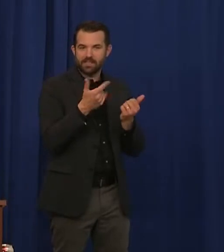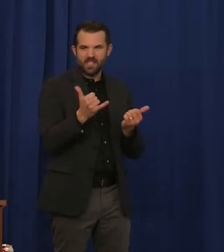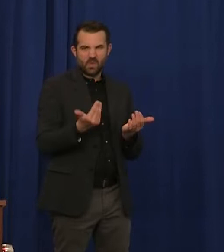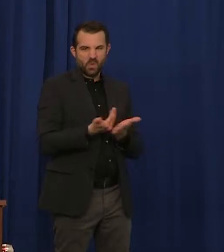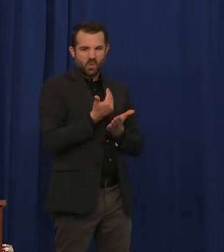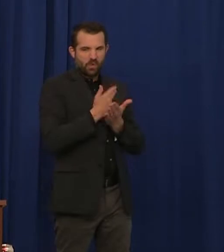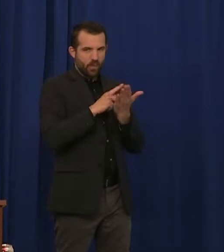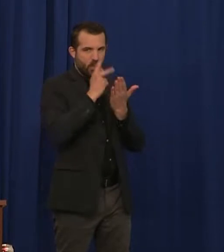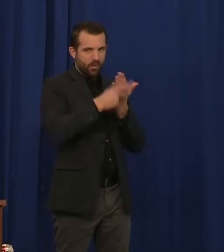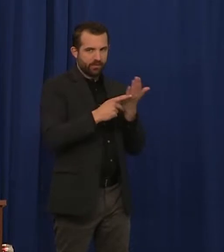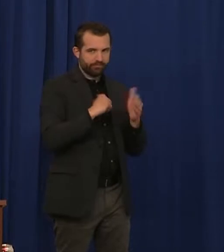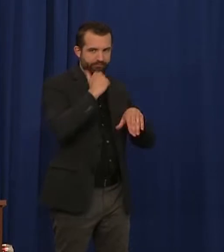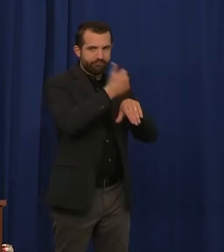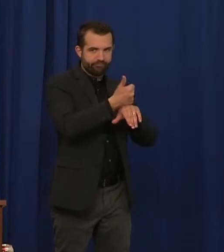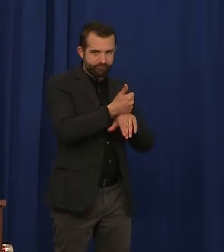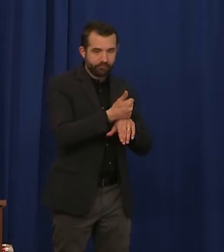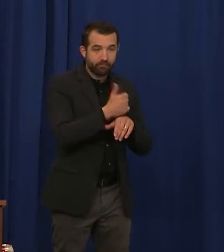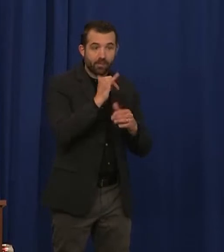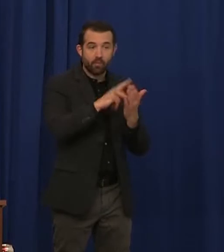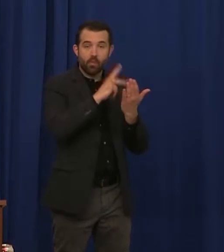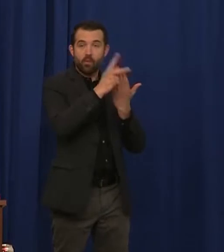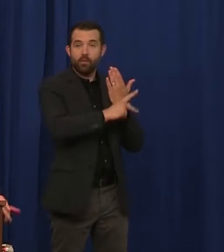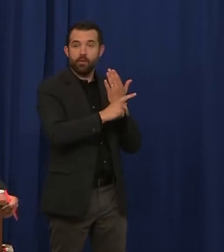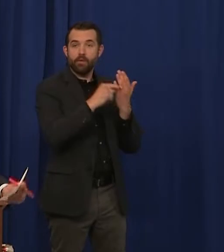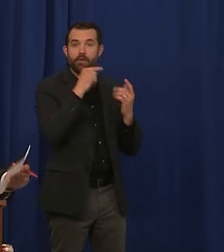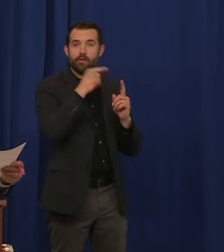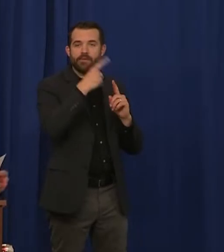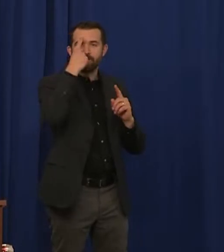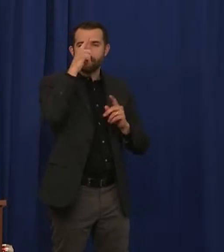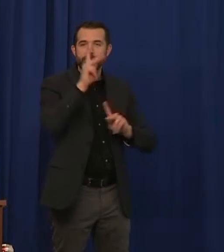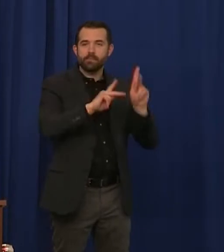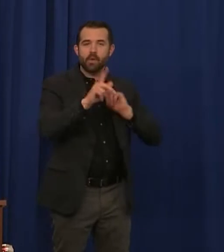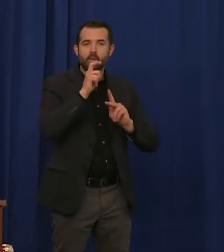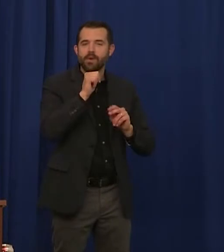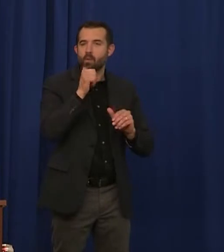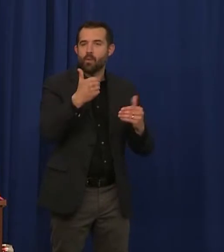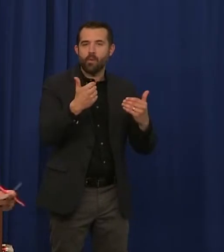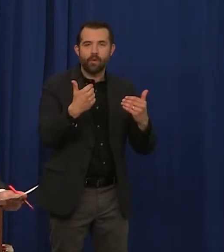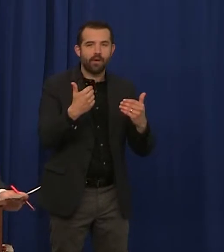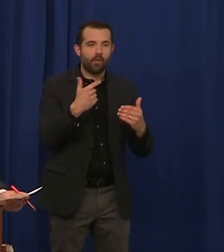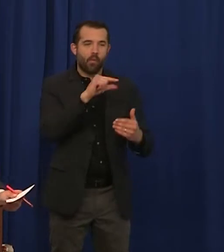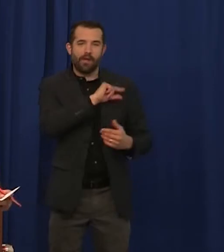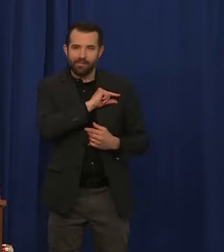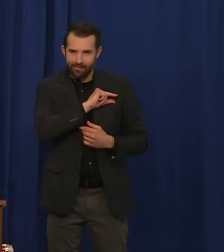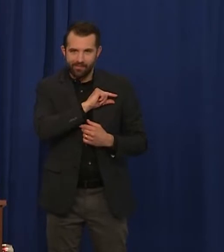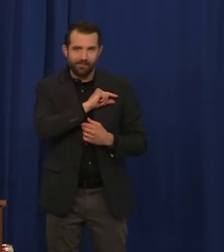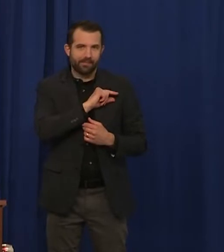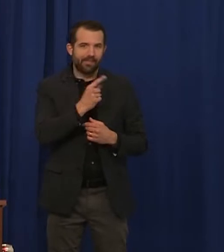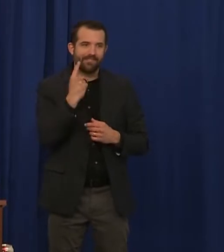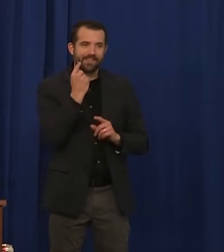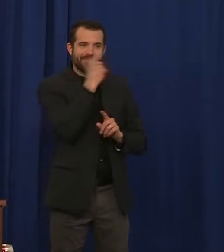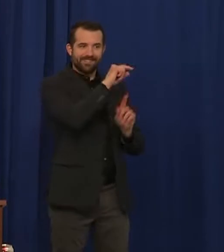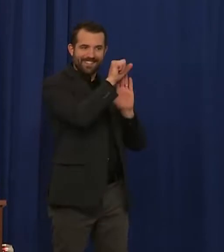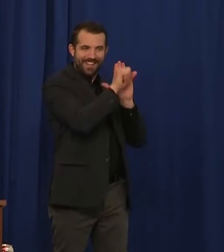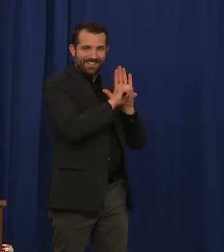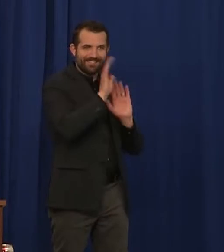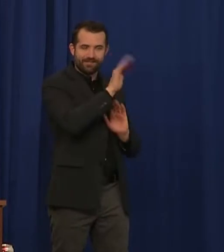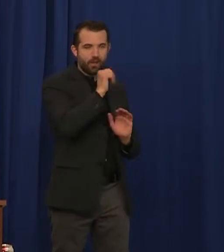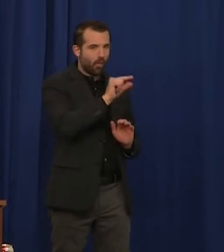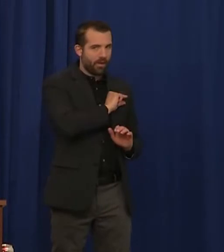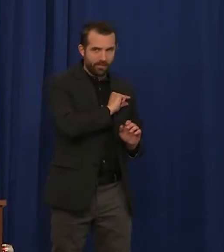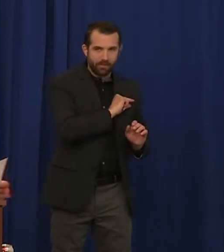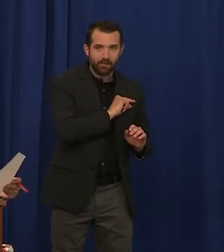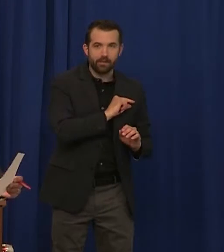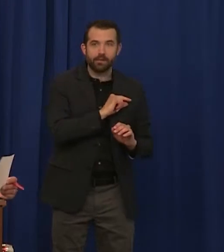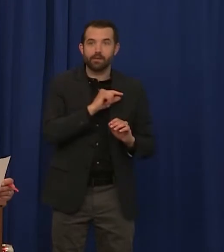who don't normally qualify for state unemployment benefits, we cannot simply tweak our existing unemployment